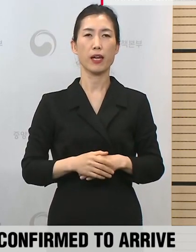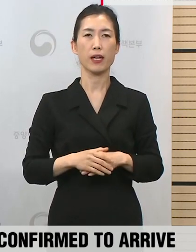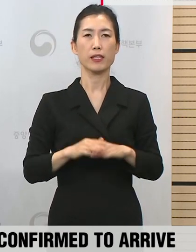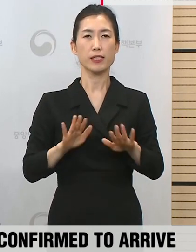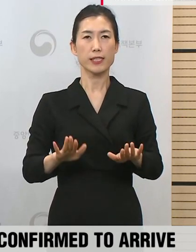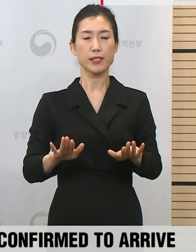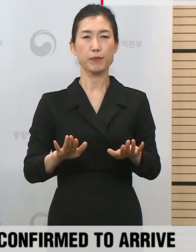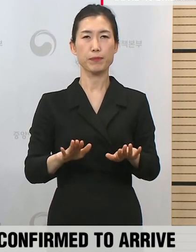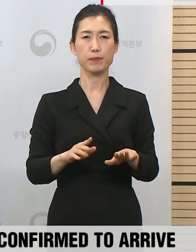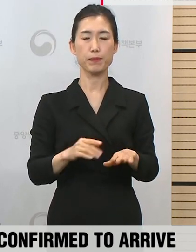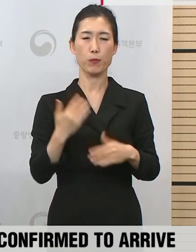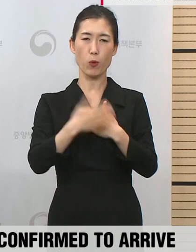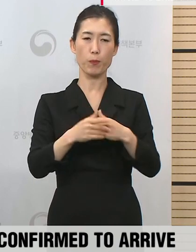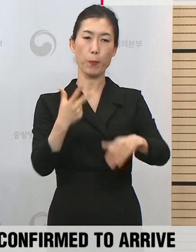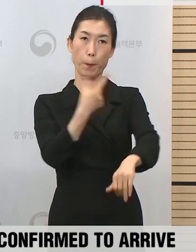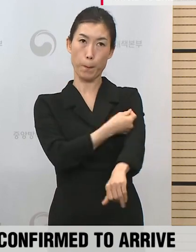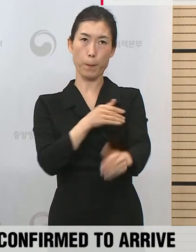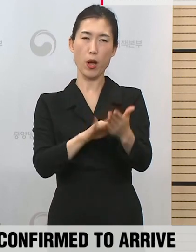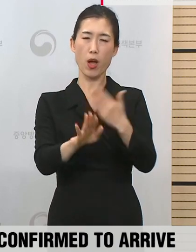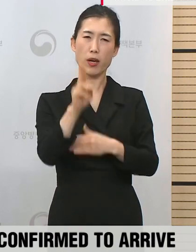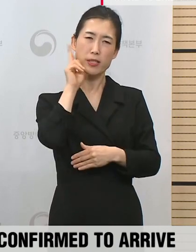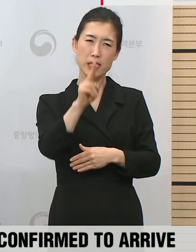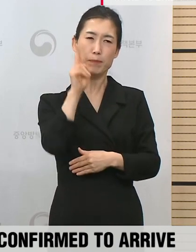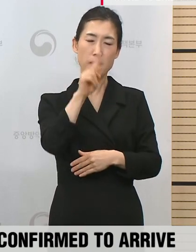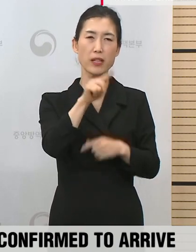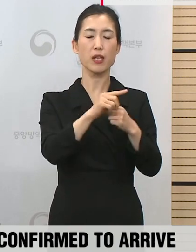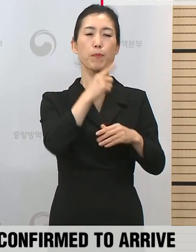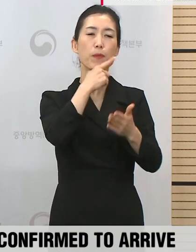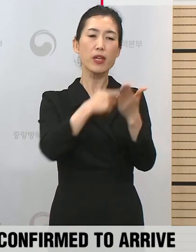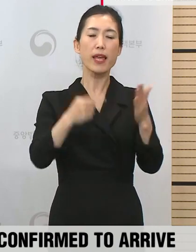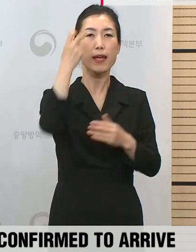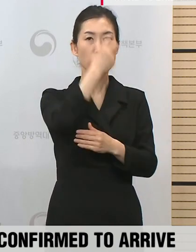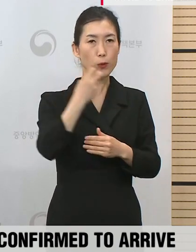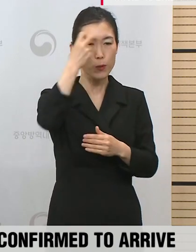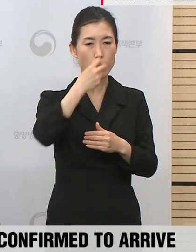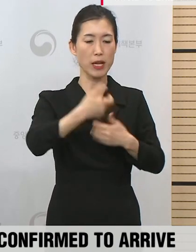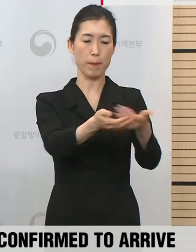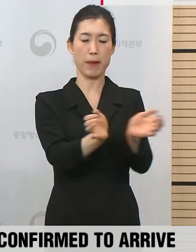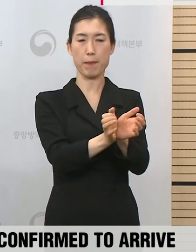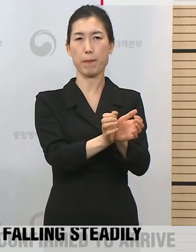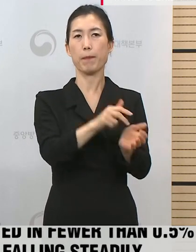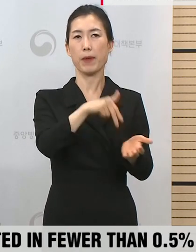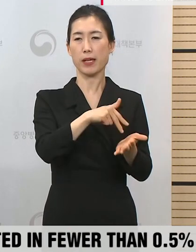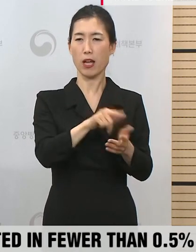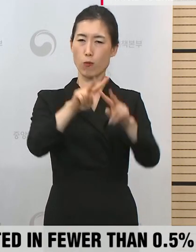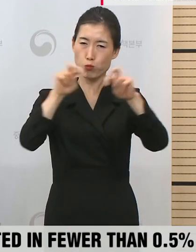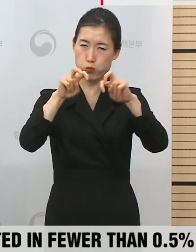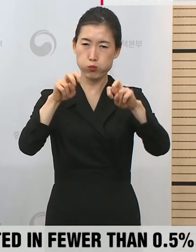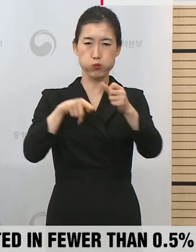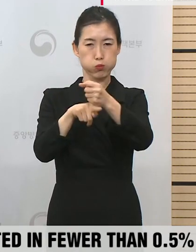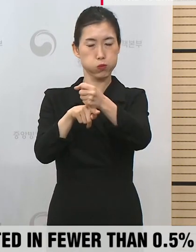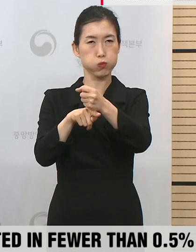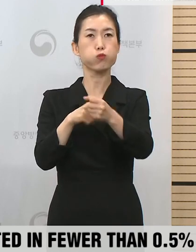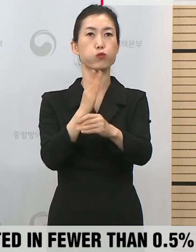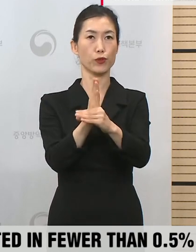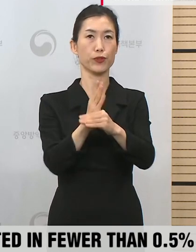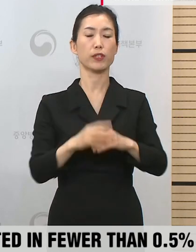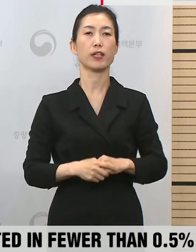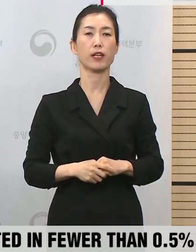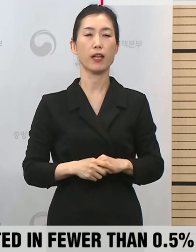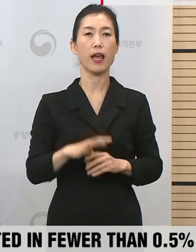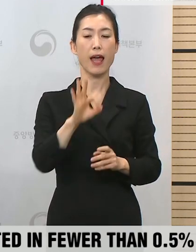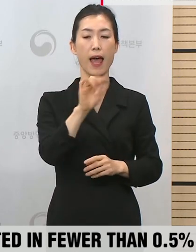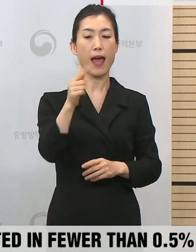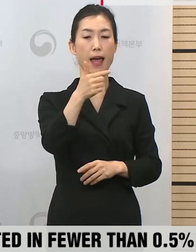of anaphylaxis that have been reported so far. And as for the severe cases, we are also conducting our continued in-depth